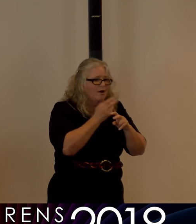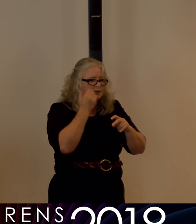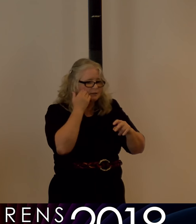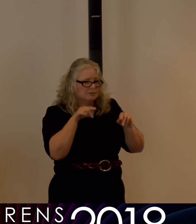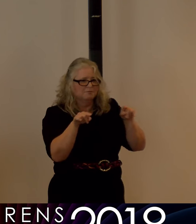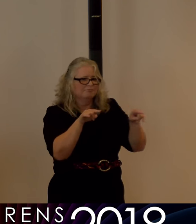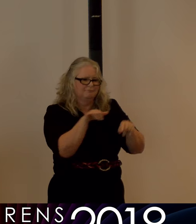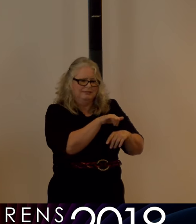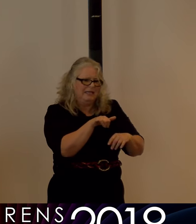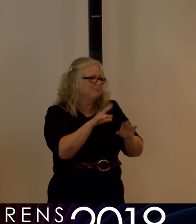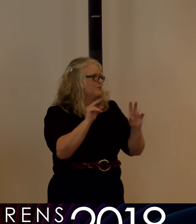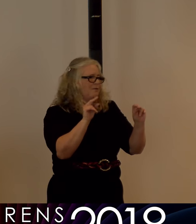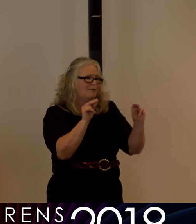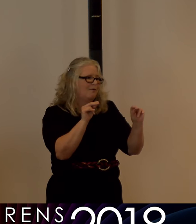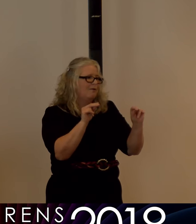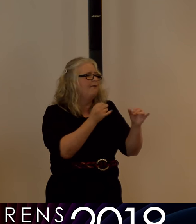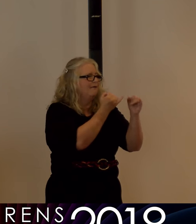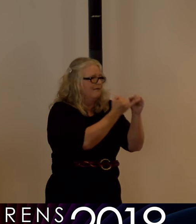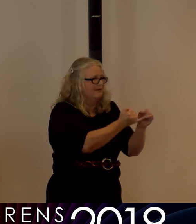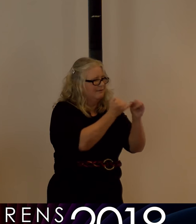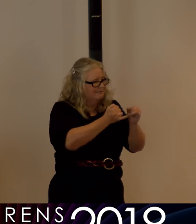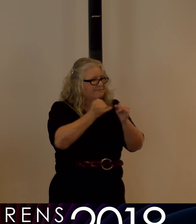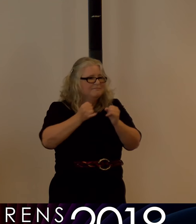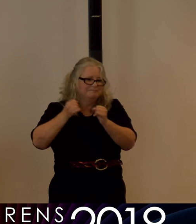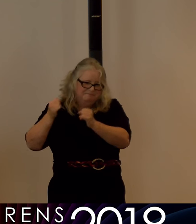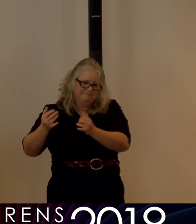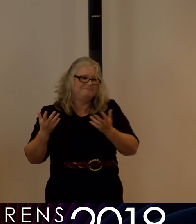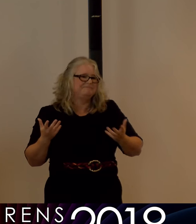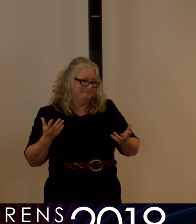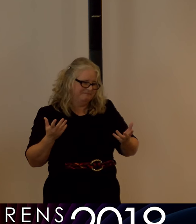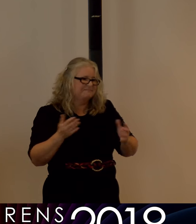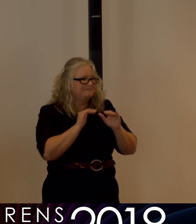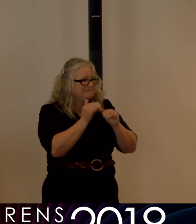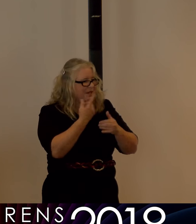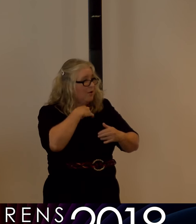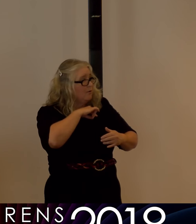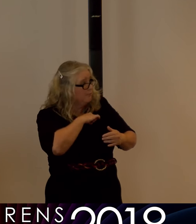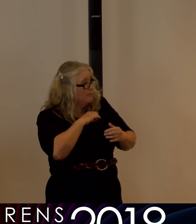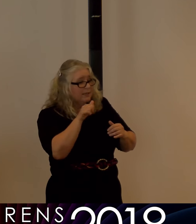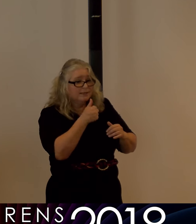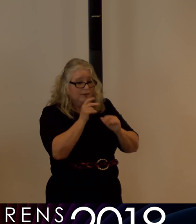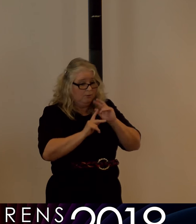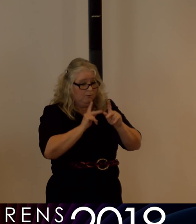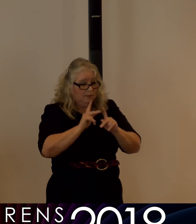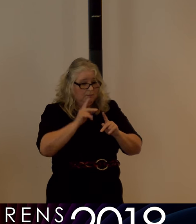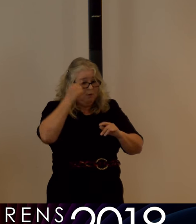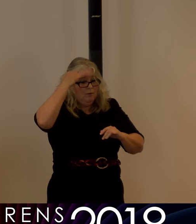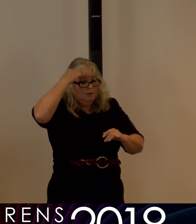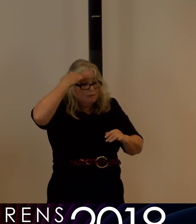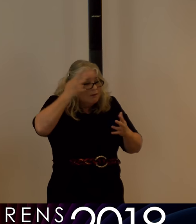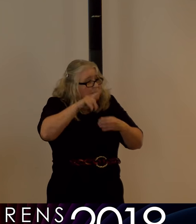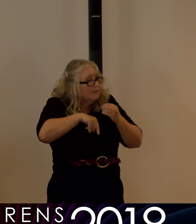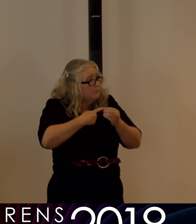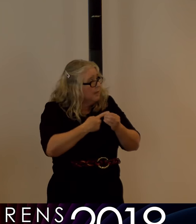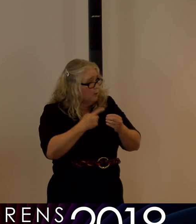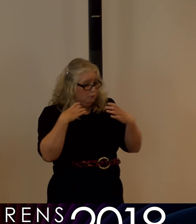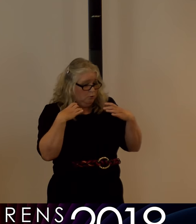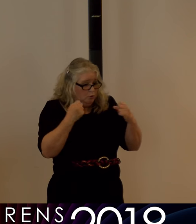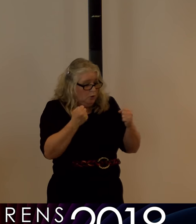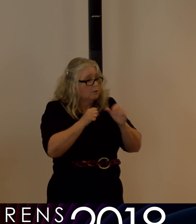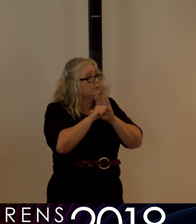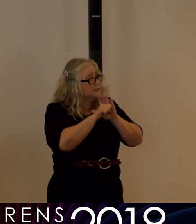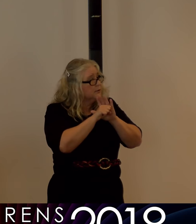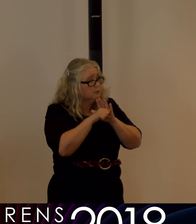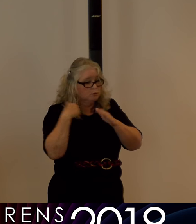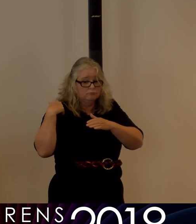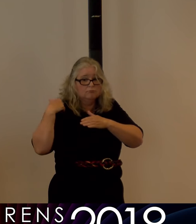together as a single entity. So, how have we and others thought about charge syndrome over the years, I just want to